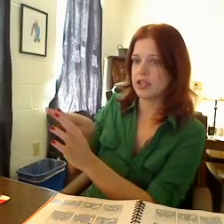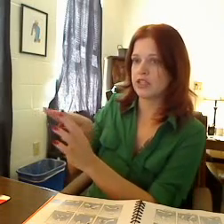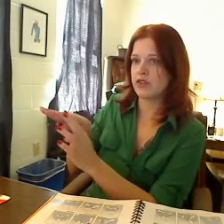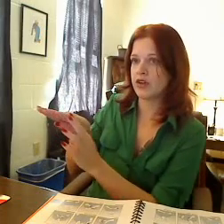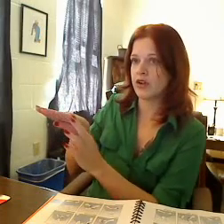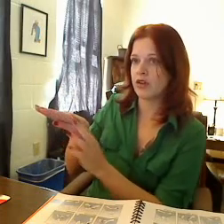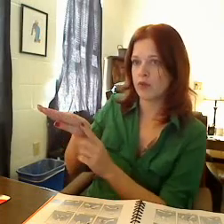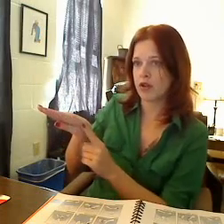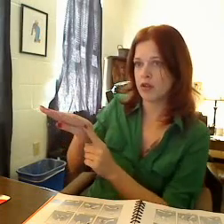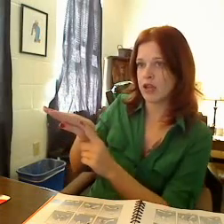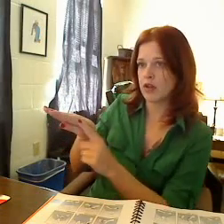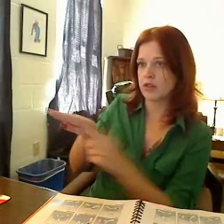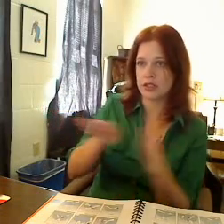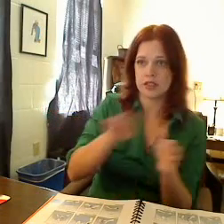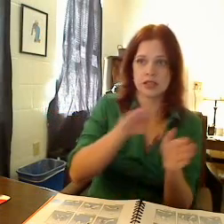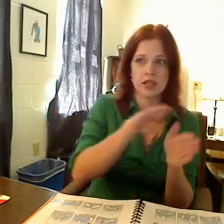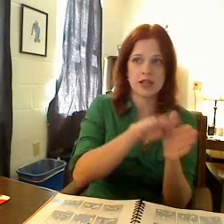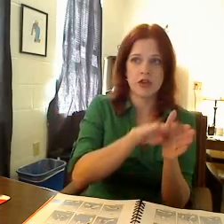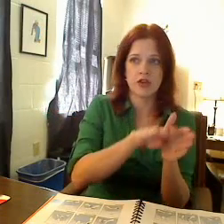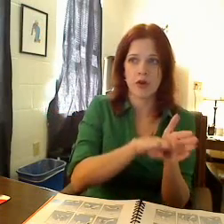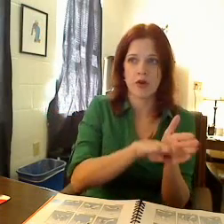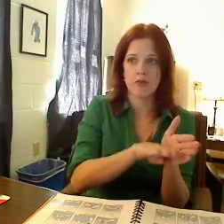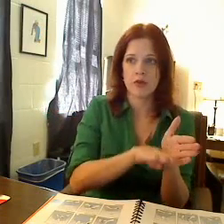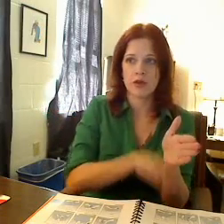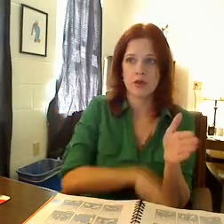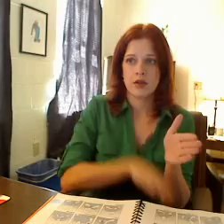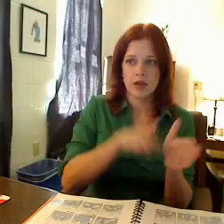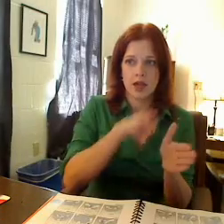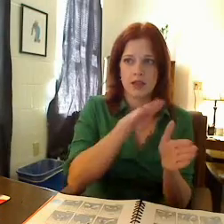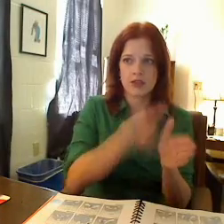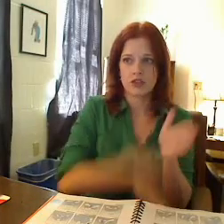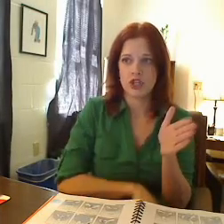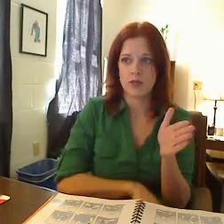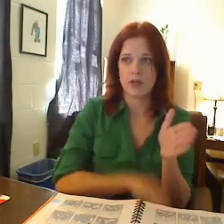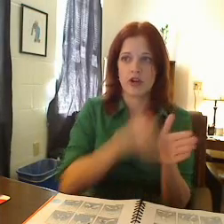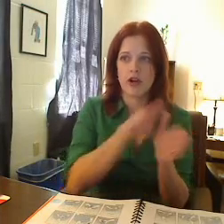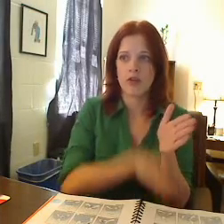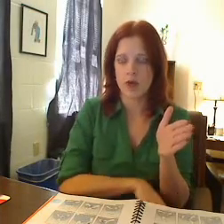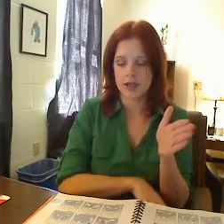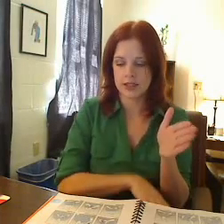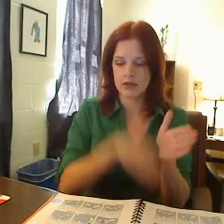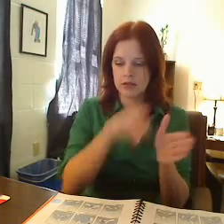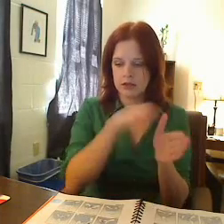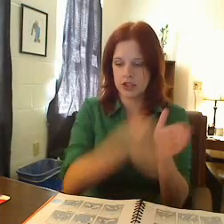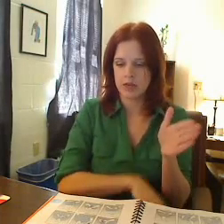index finger right along here that's going to slide down your palm. Okay, that's cheap, like you're knocking the price down. Cheap.